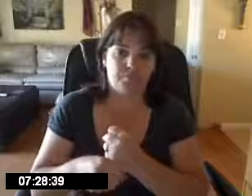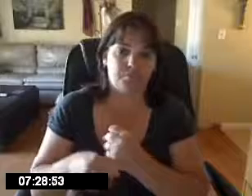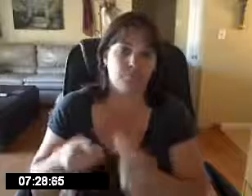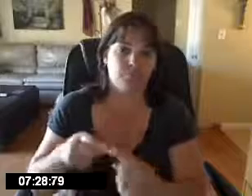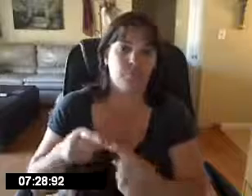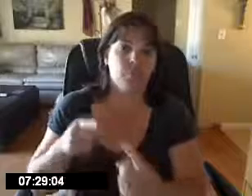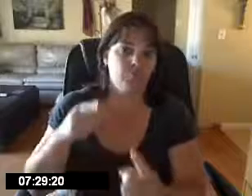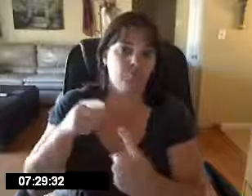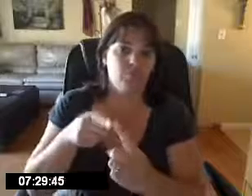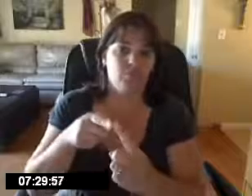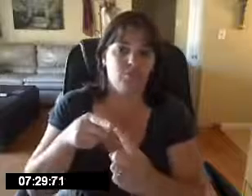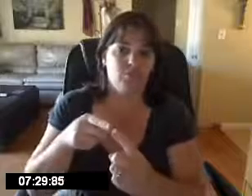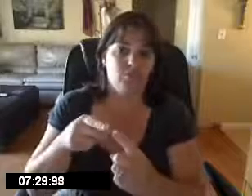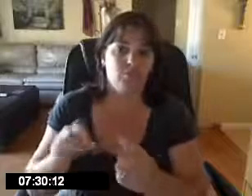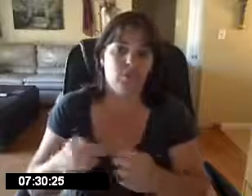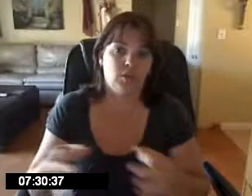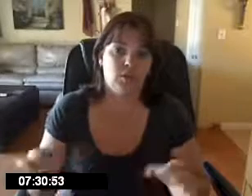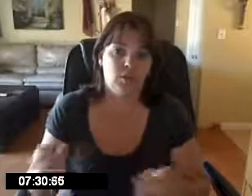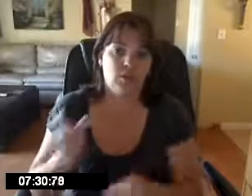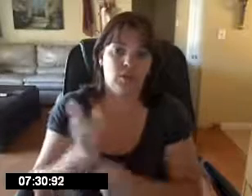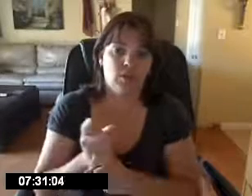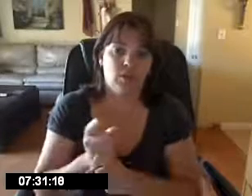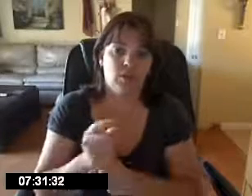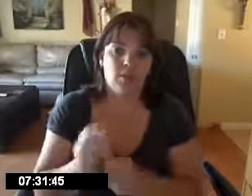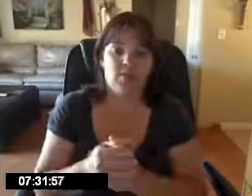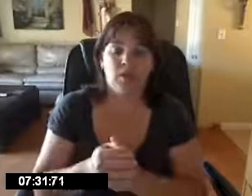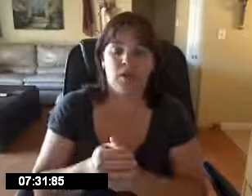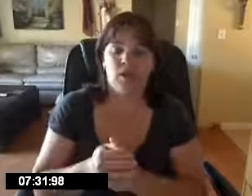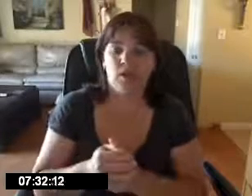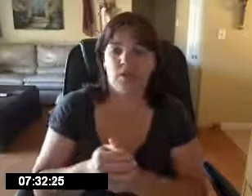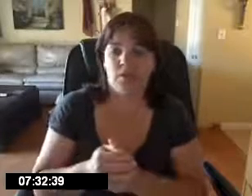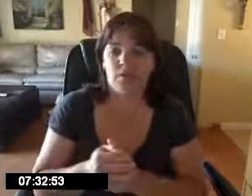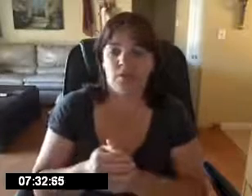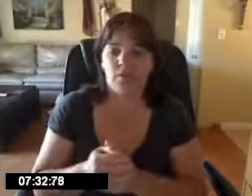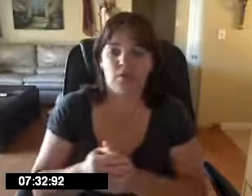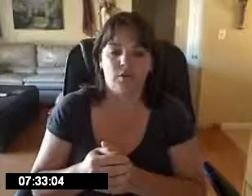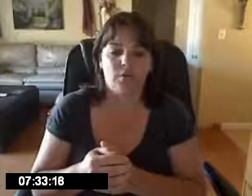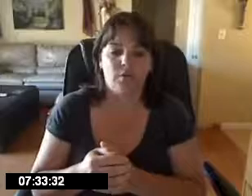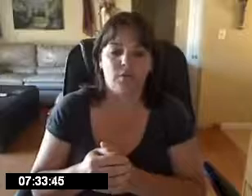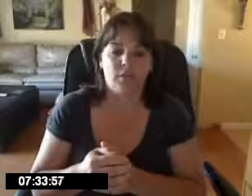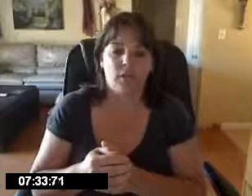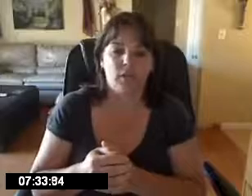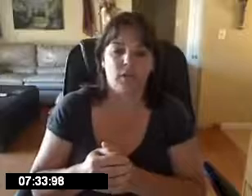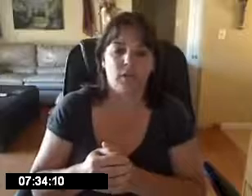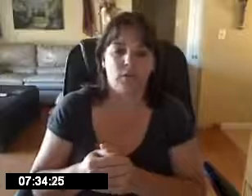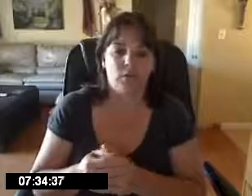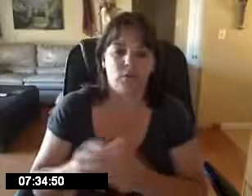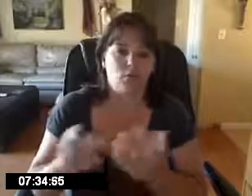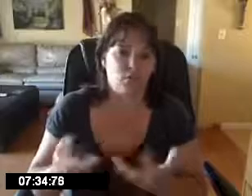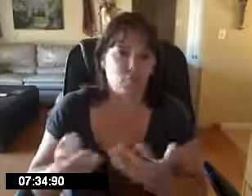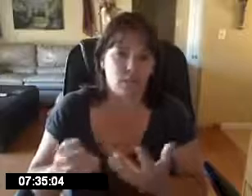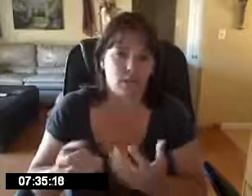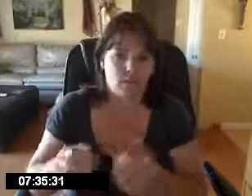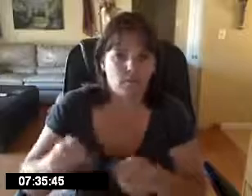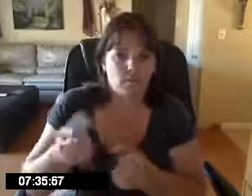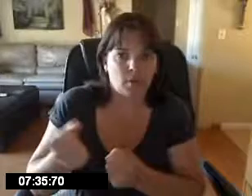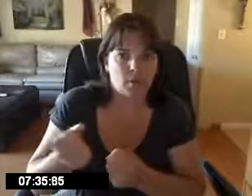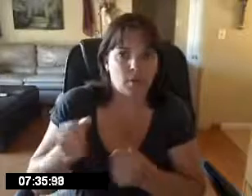register, pausing, rhythm, intonation, pitch, and other suprasegmental features.